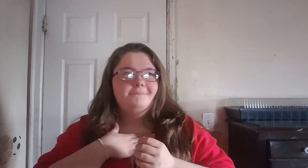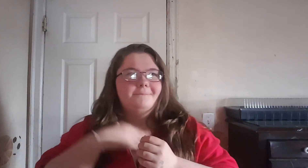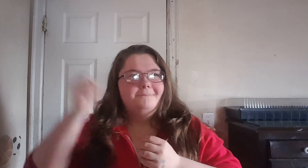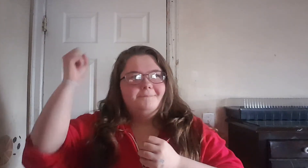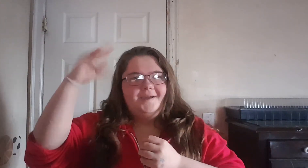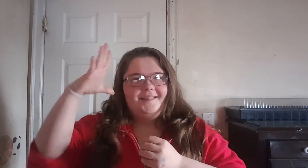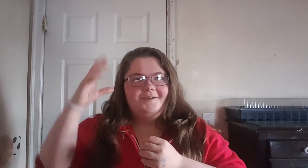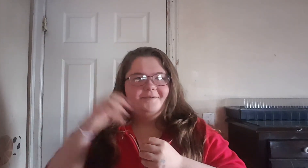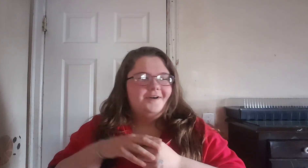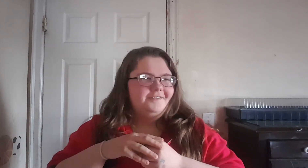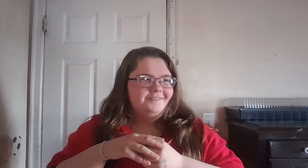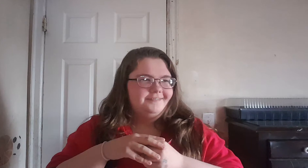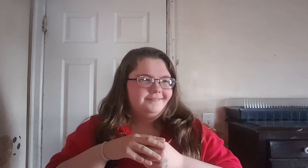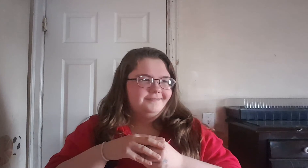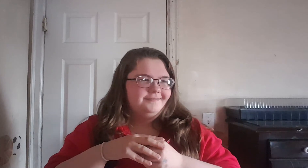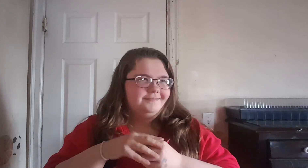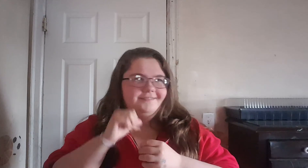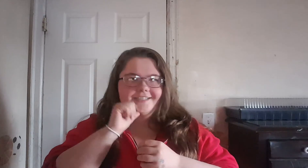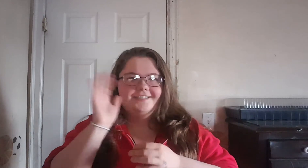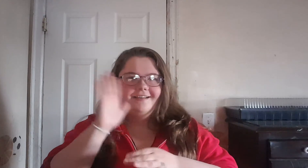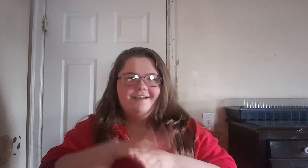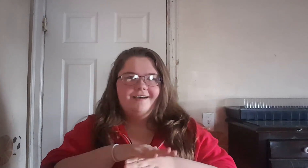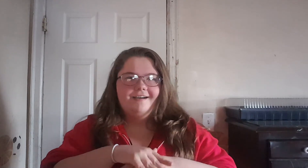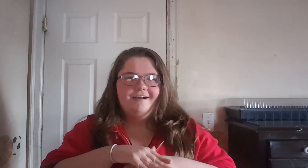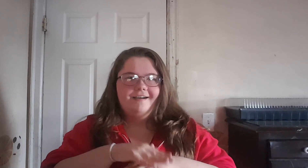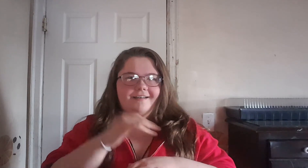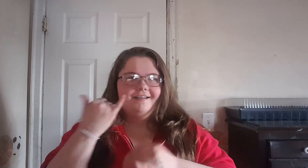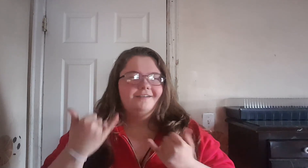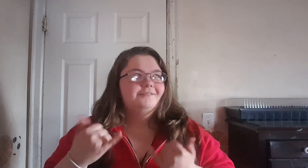my light went off it's not on now